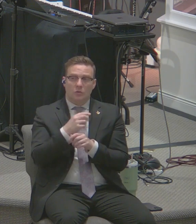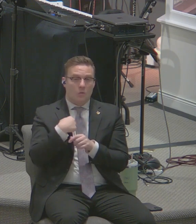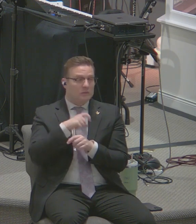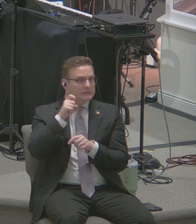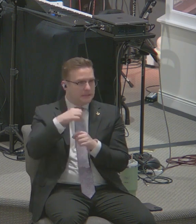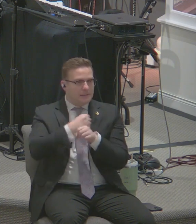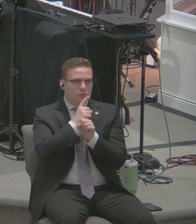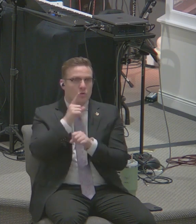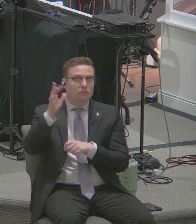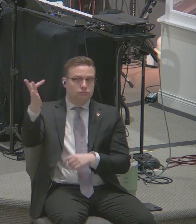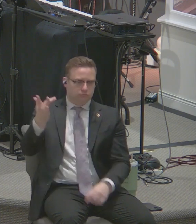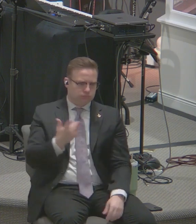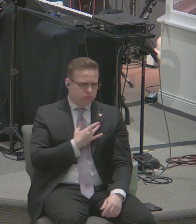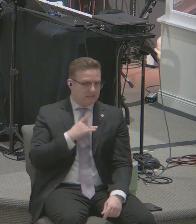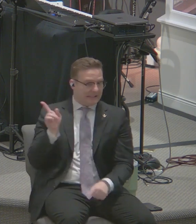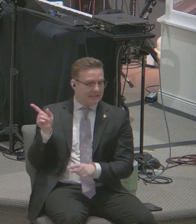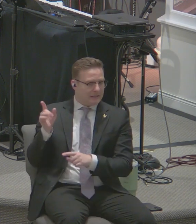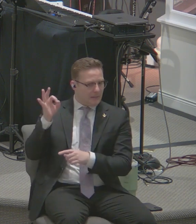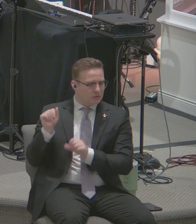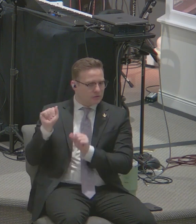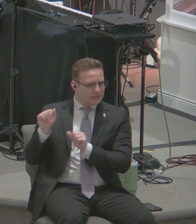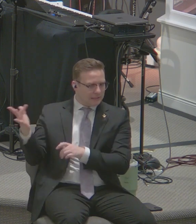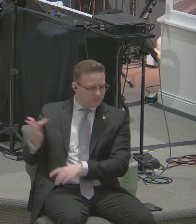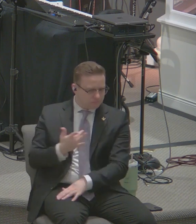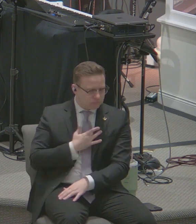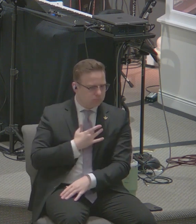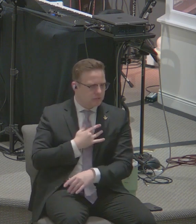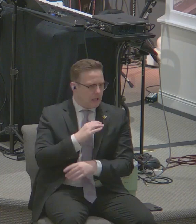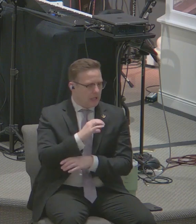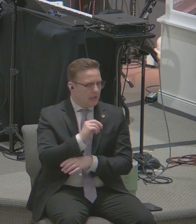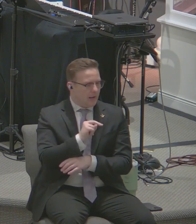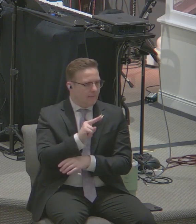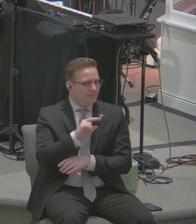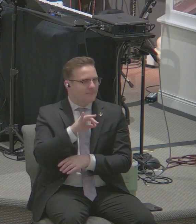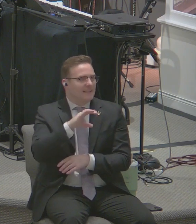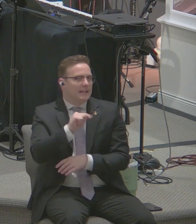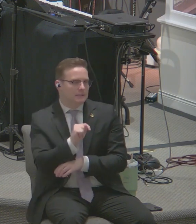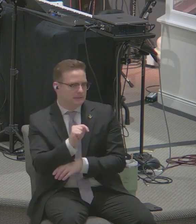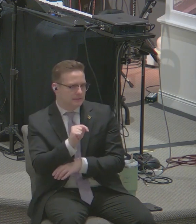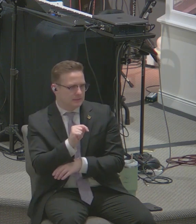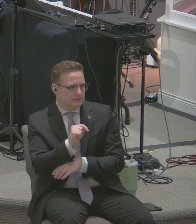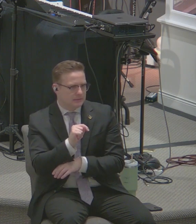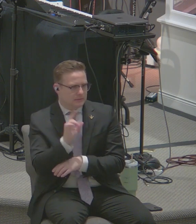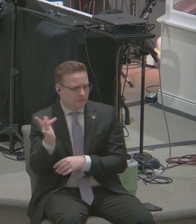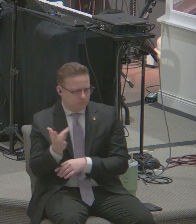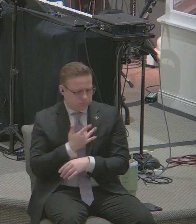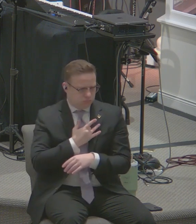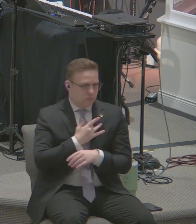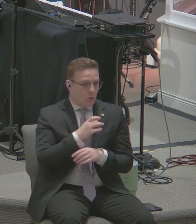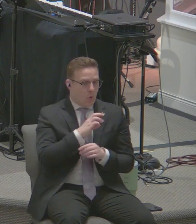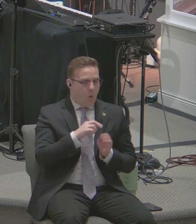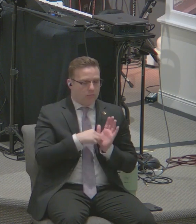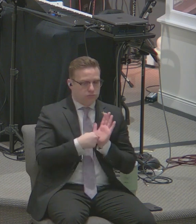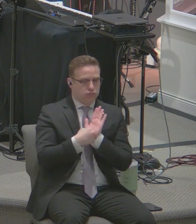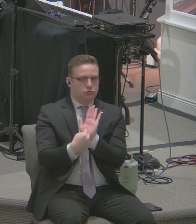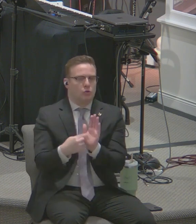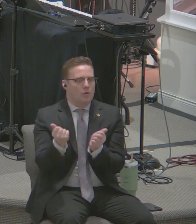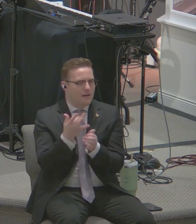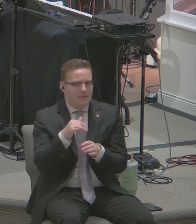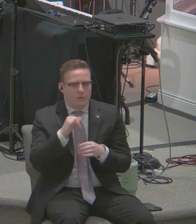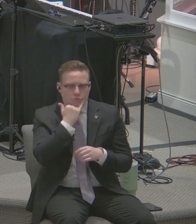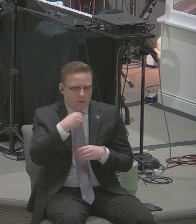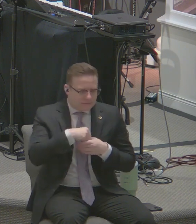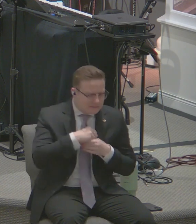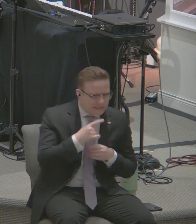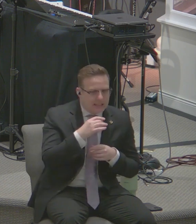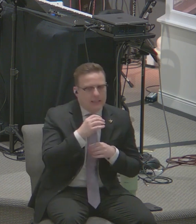to refute. It means to correct, to find fault with, to call to account. By conviction, to bring it to light, to expose. By